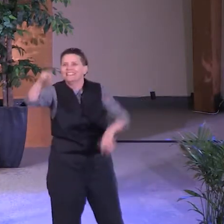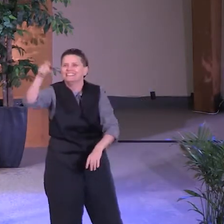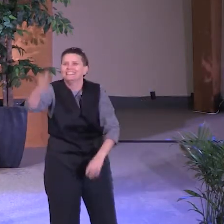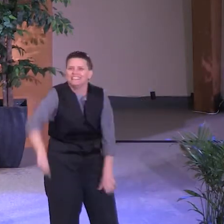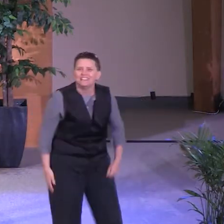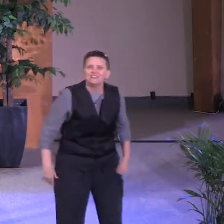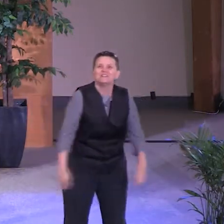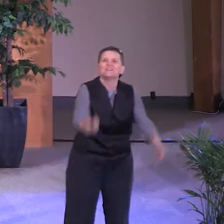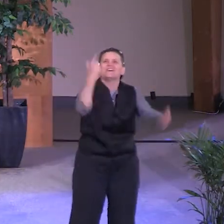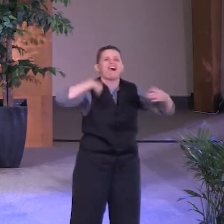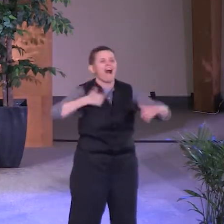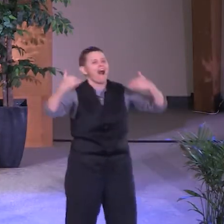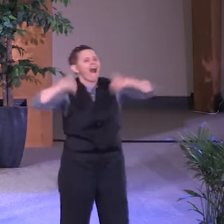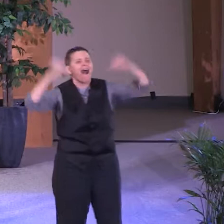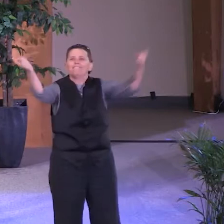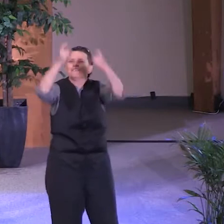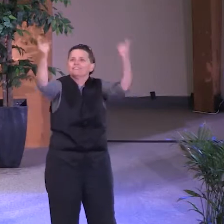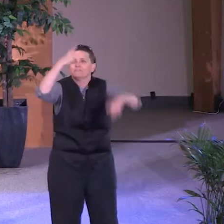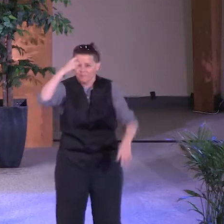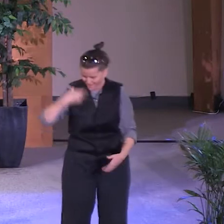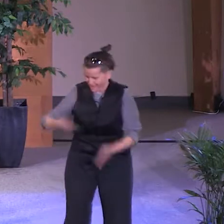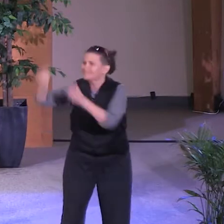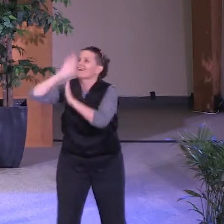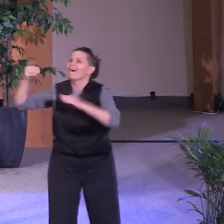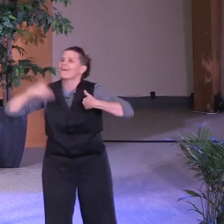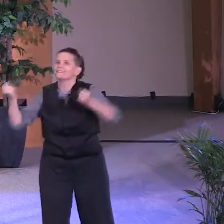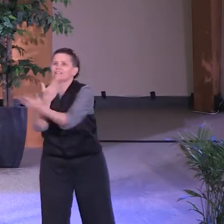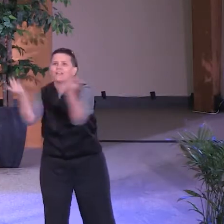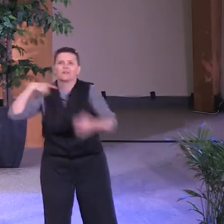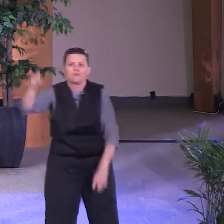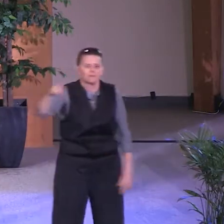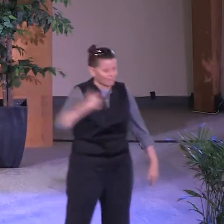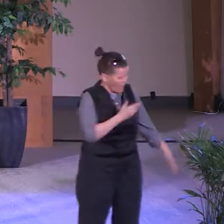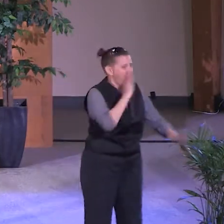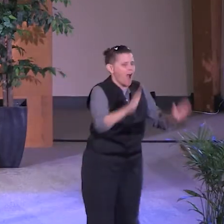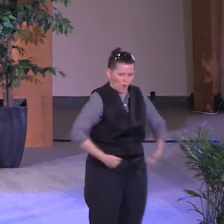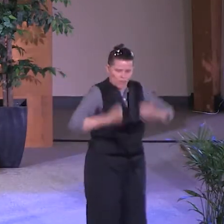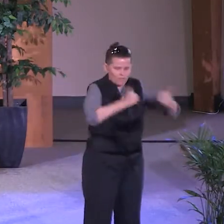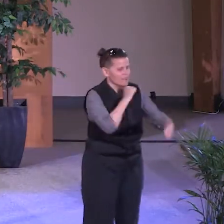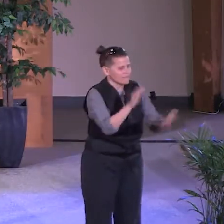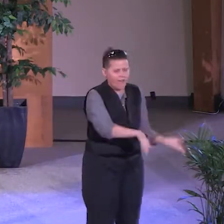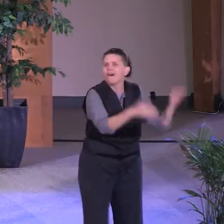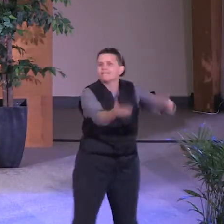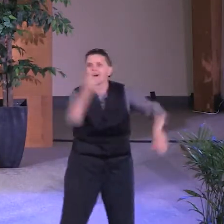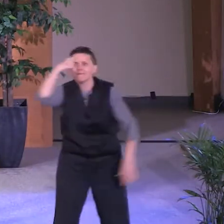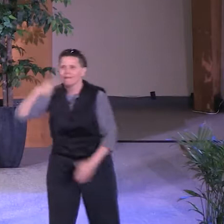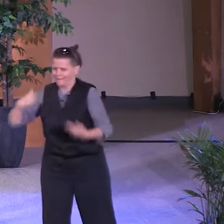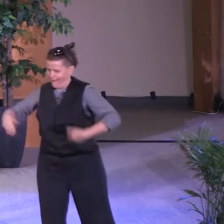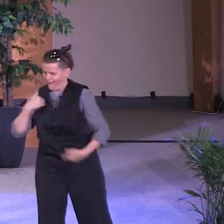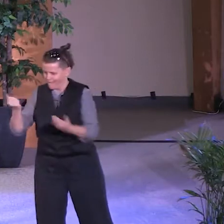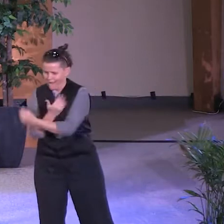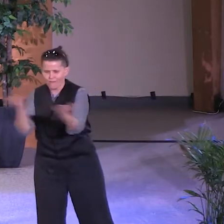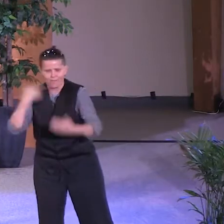everything we need. I got the victory because our God's got everything we need. I shall live and not die. We got everything we need.